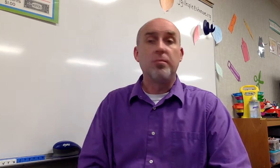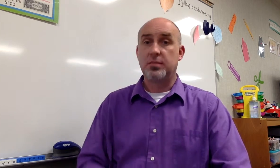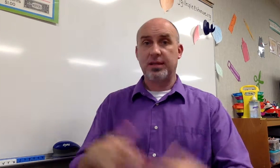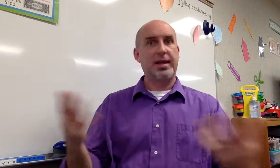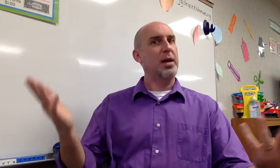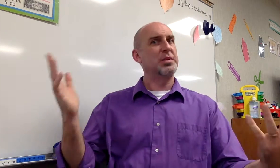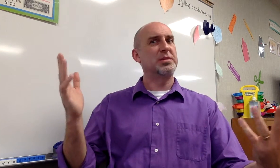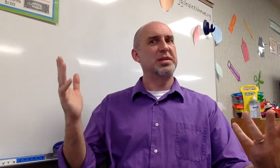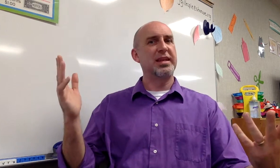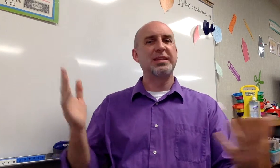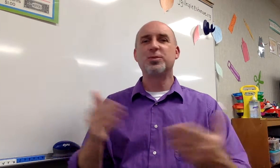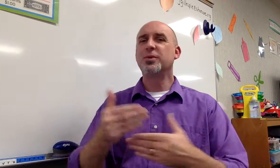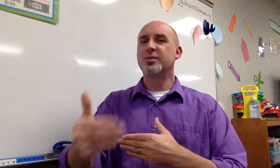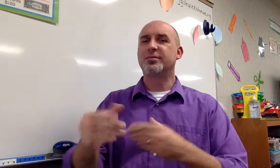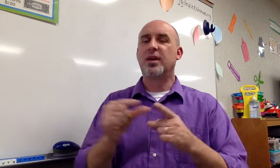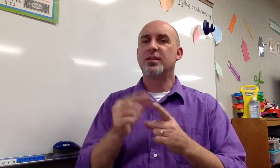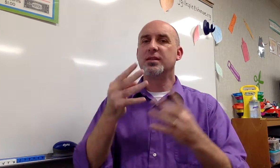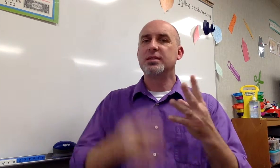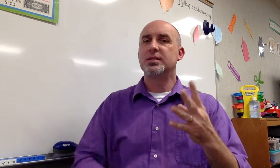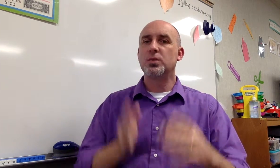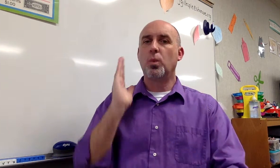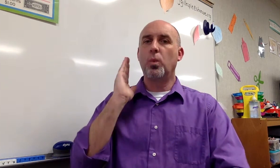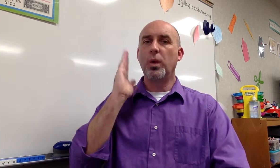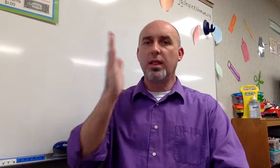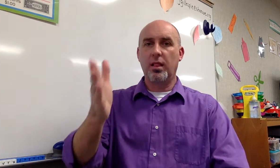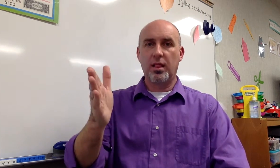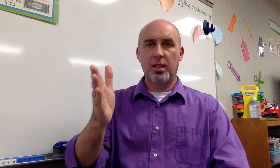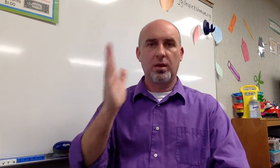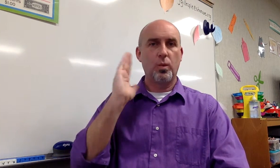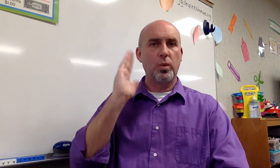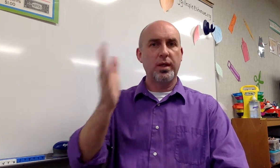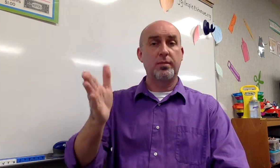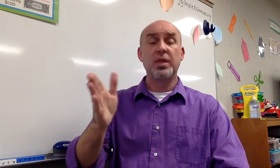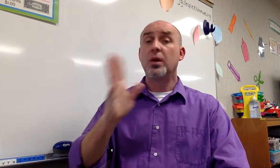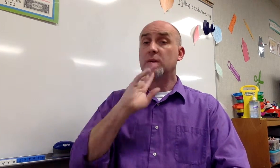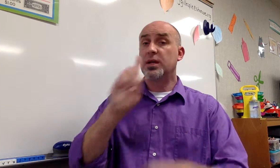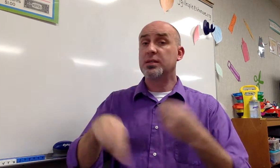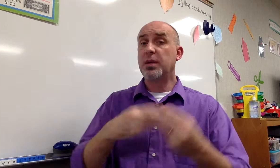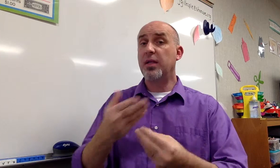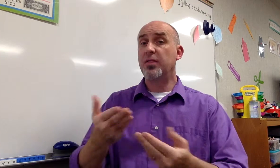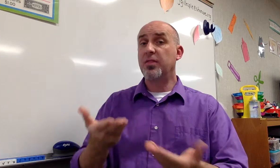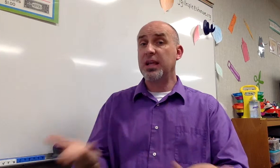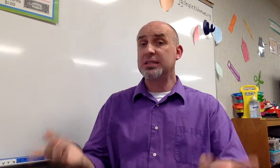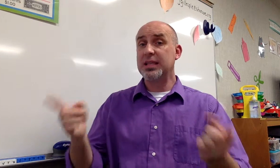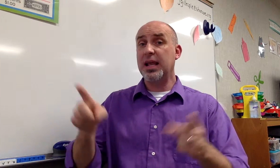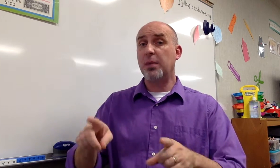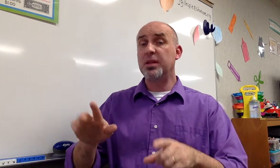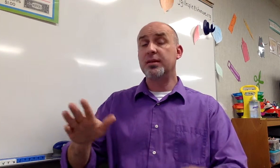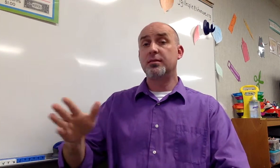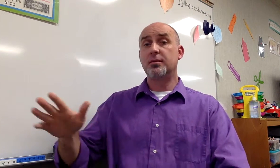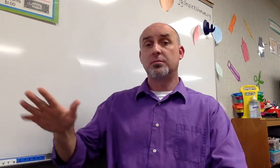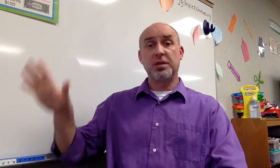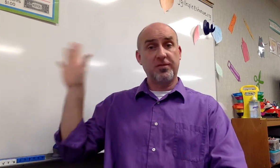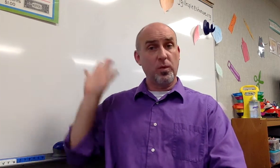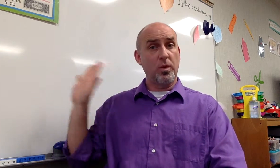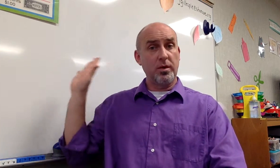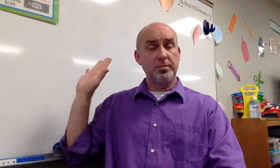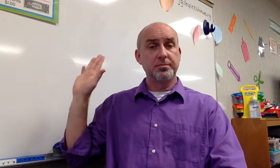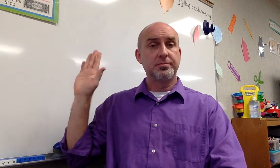And that happens to be the next word on the list is will. We talked about things that happened before,